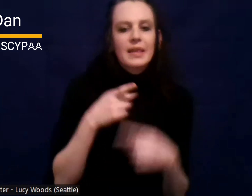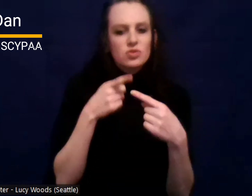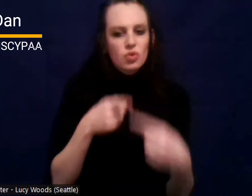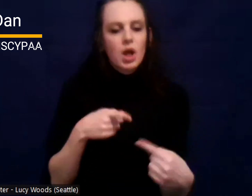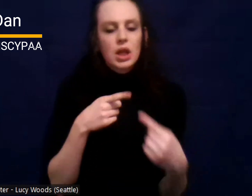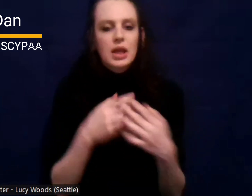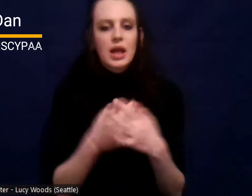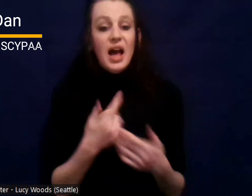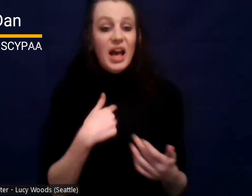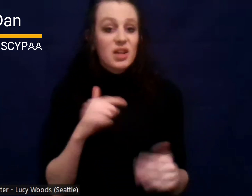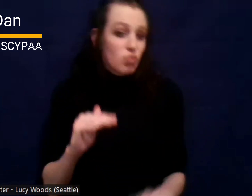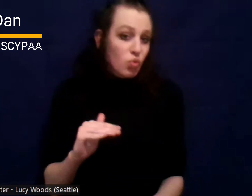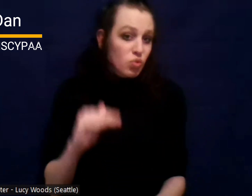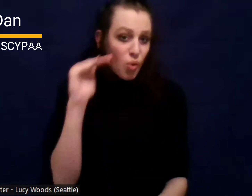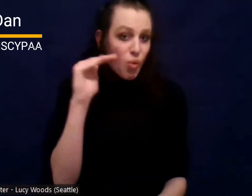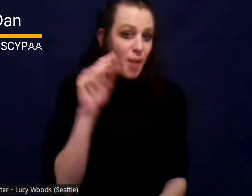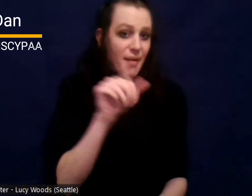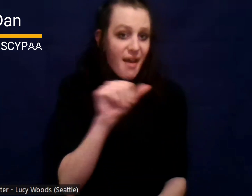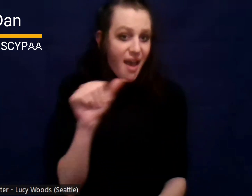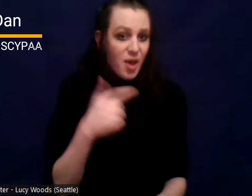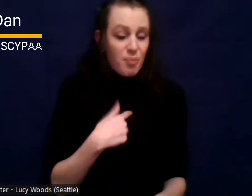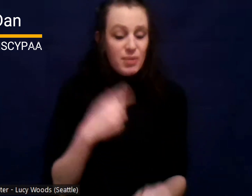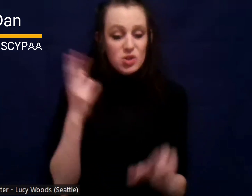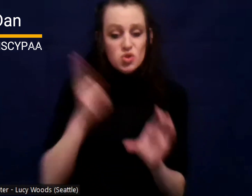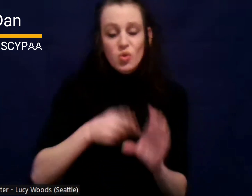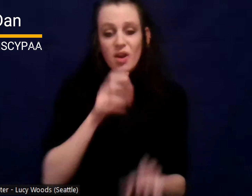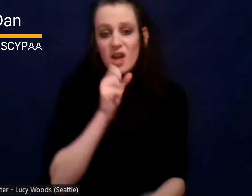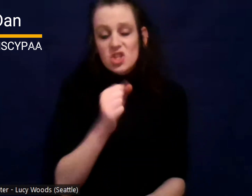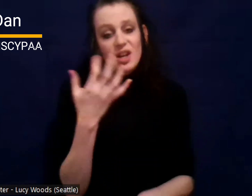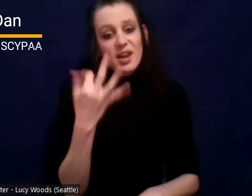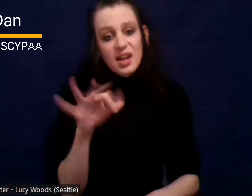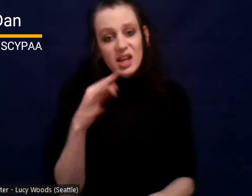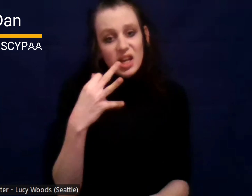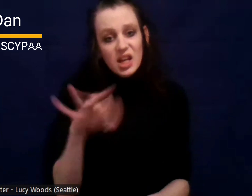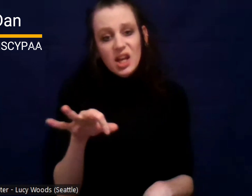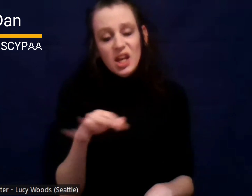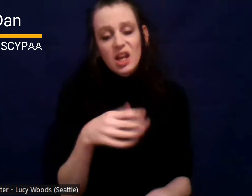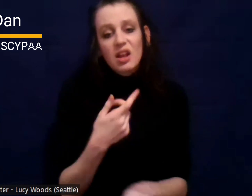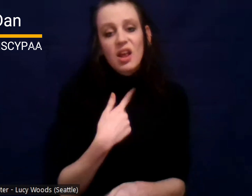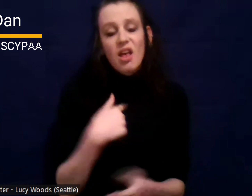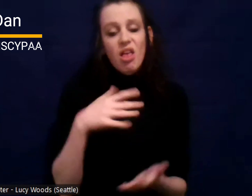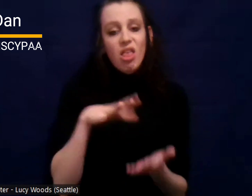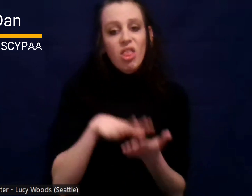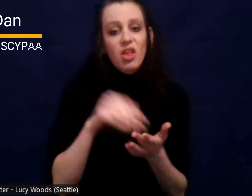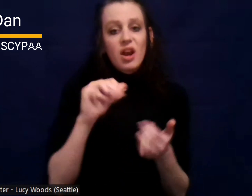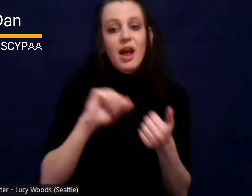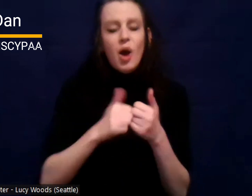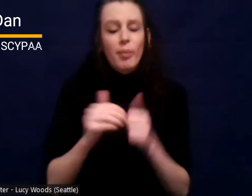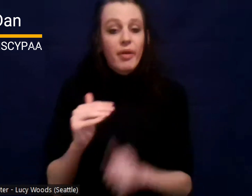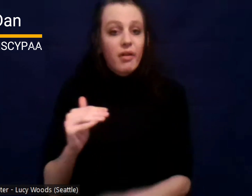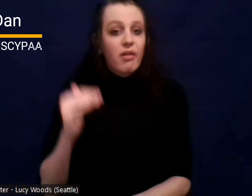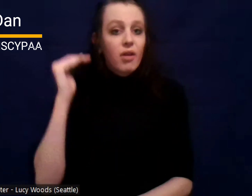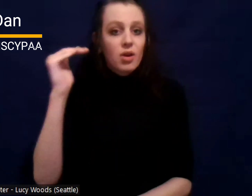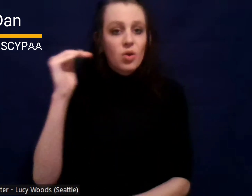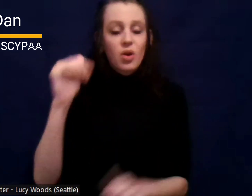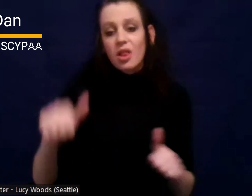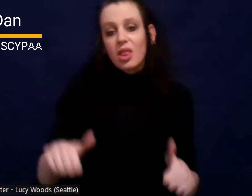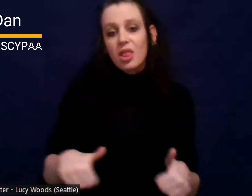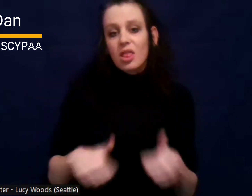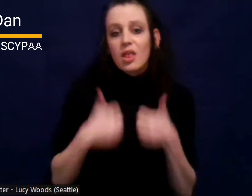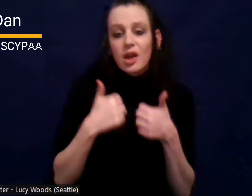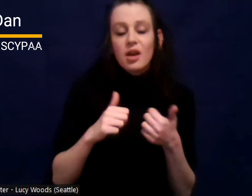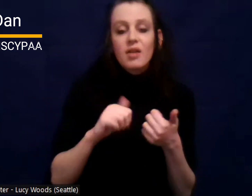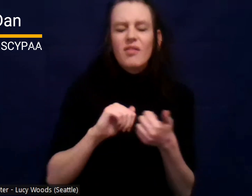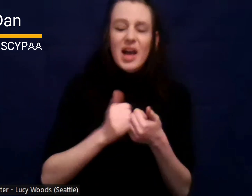basically grew up in AA. I was 19 when I came in, so like I was learning like how to be an adult and live life, as well as learn how to